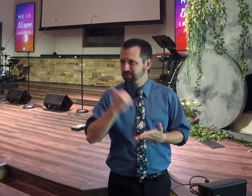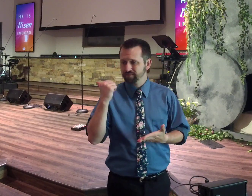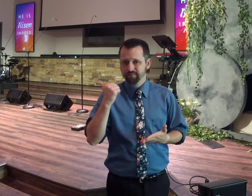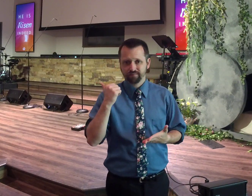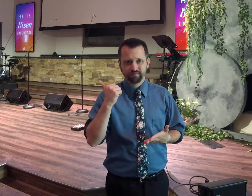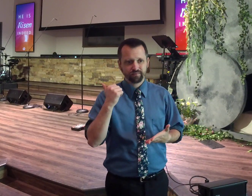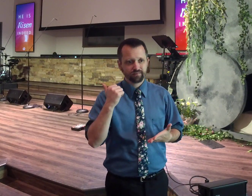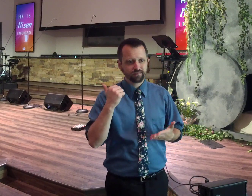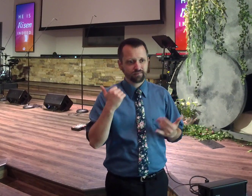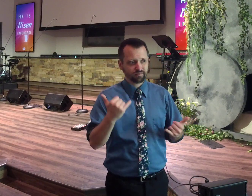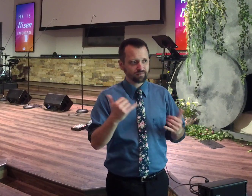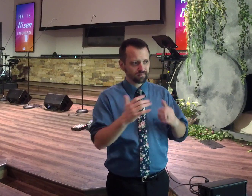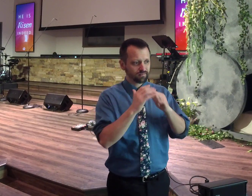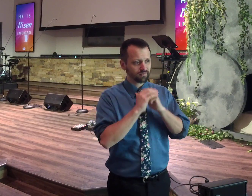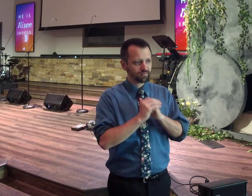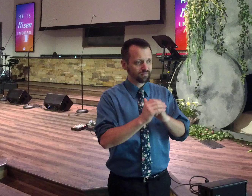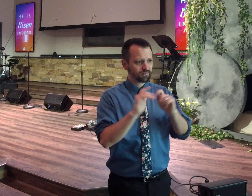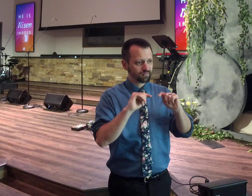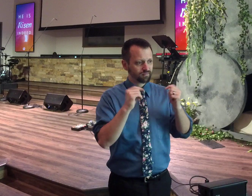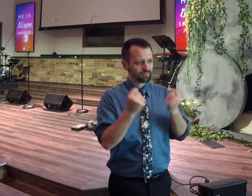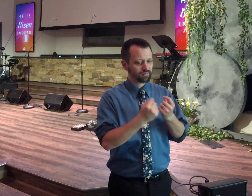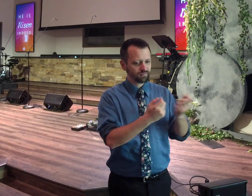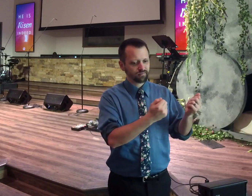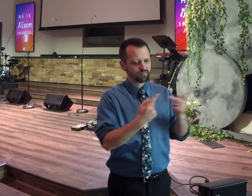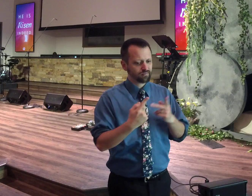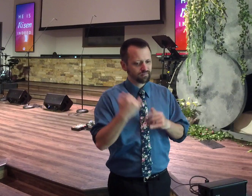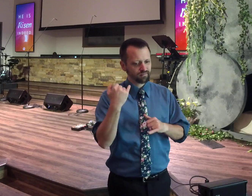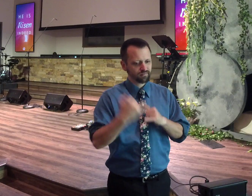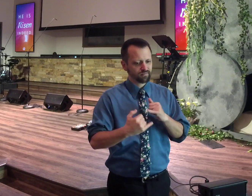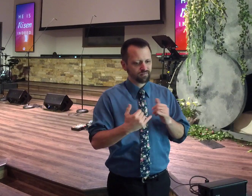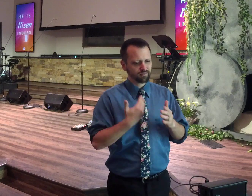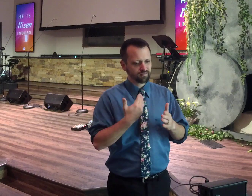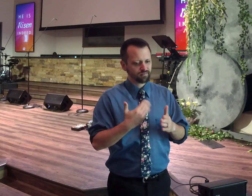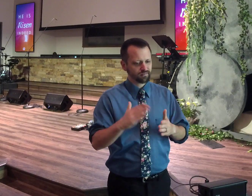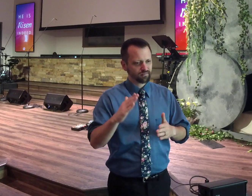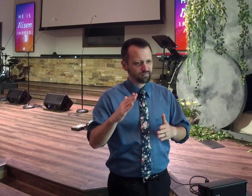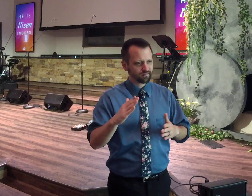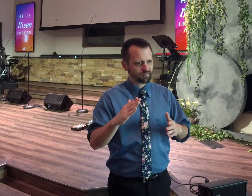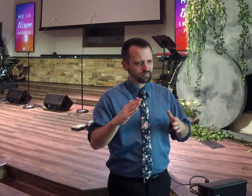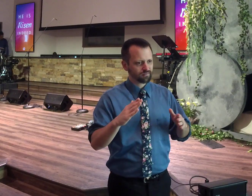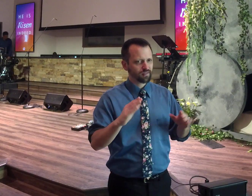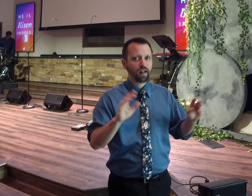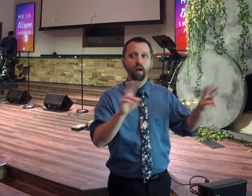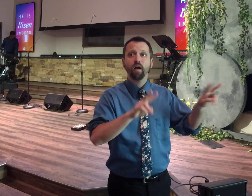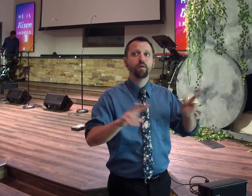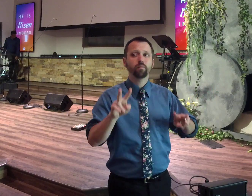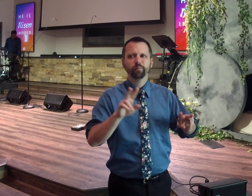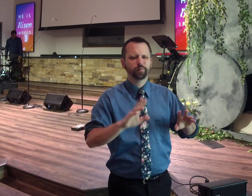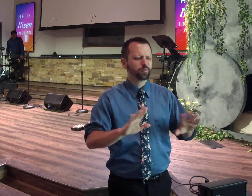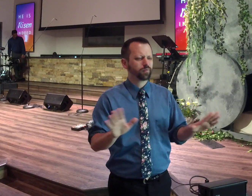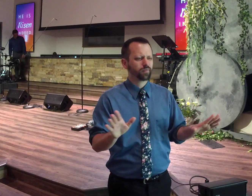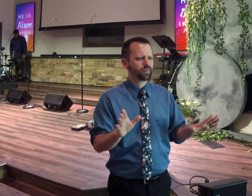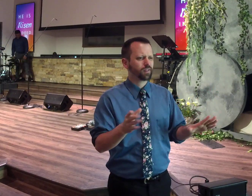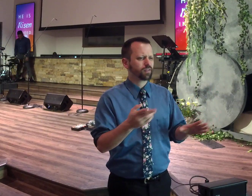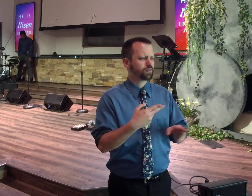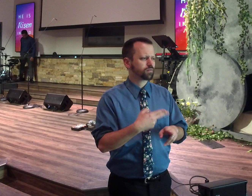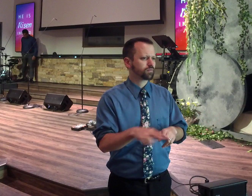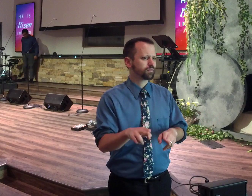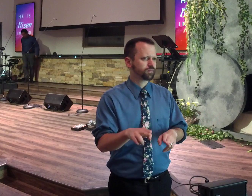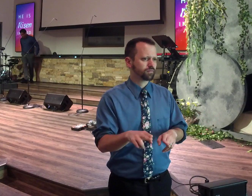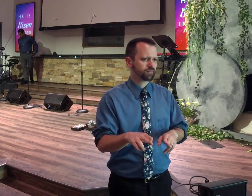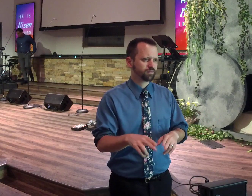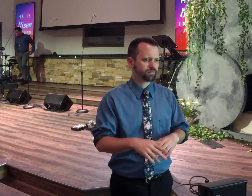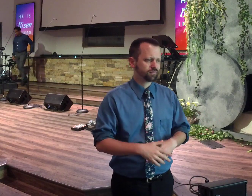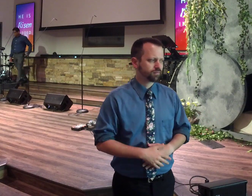As our worship team makes their way up for our final song, would you bow your heads and close your eyes with me just for a couple of moments as